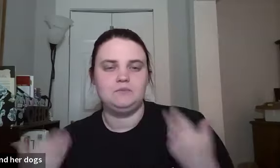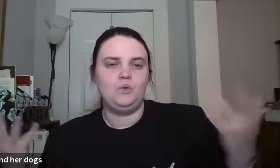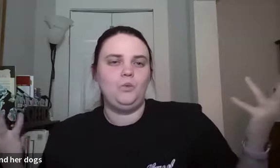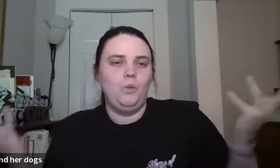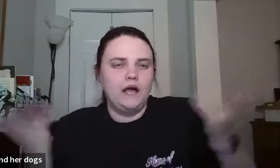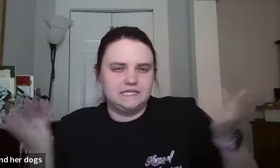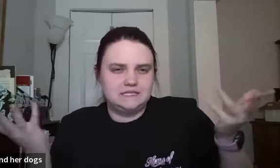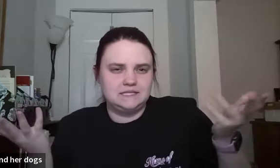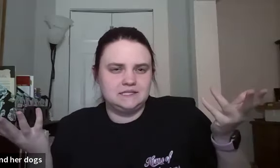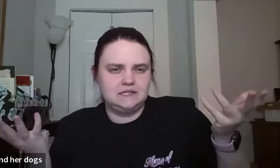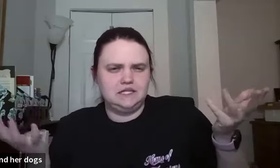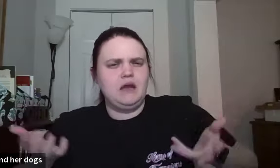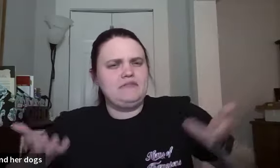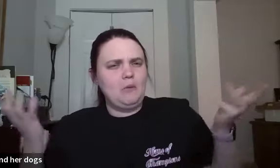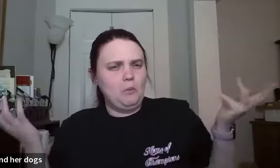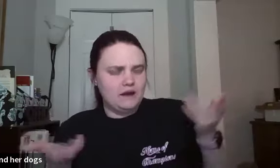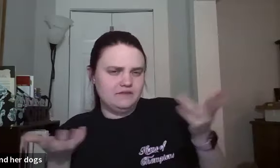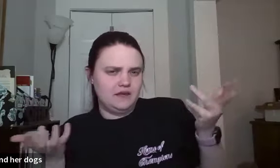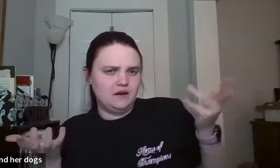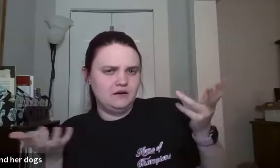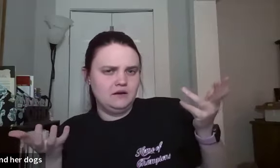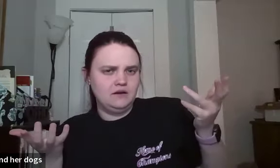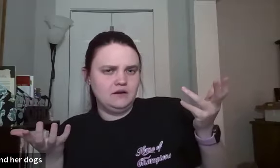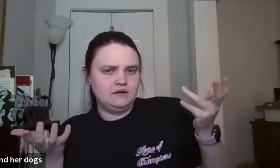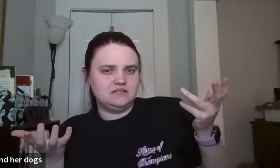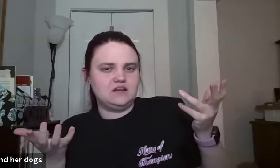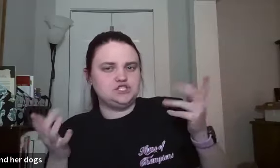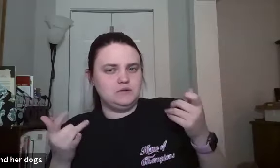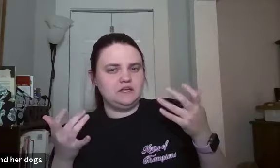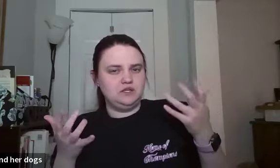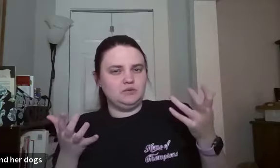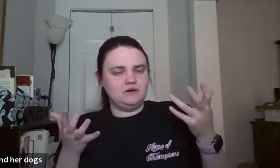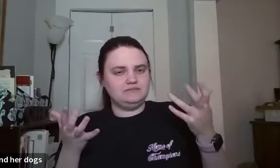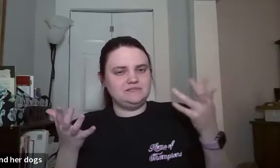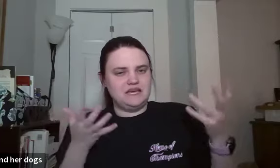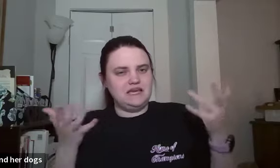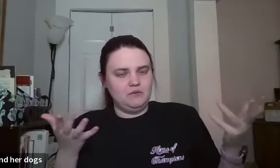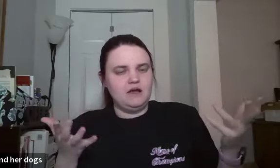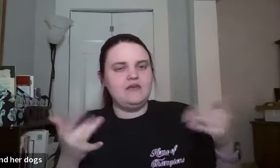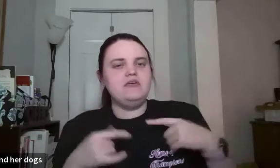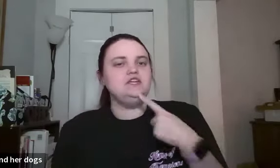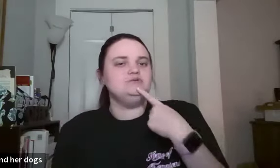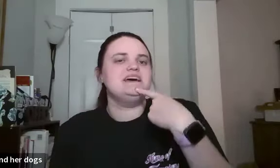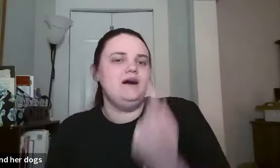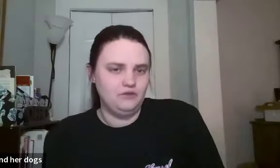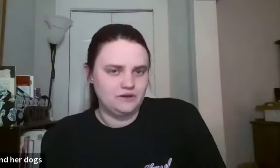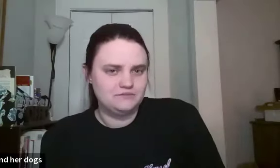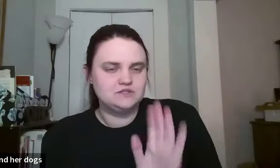animal, what? Like you add that what in there to kind of show like you are saying what, and then you tell them. So